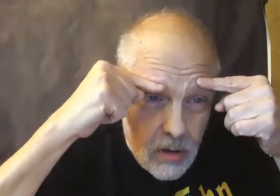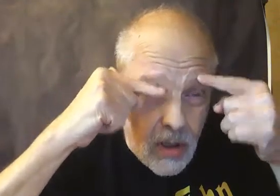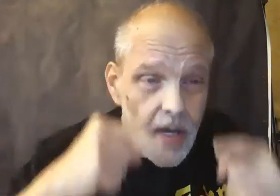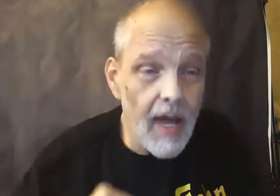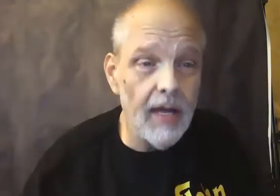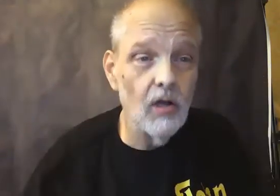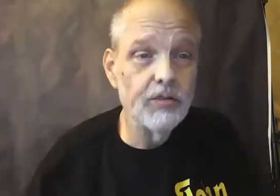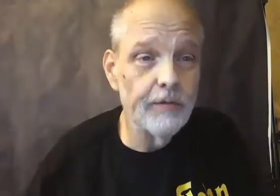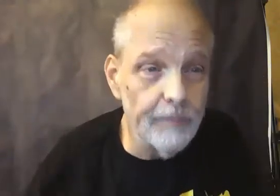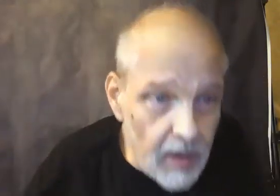And also